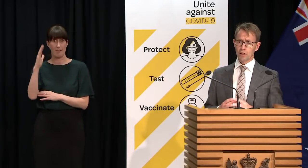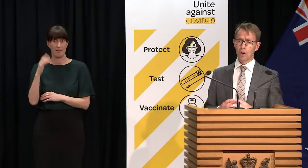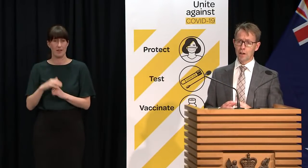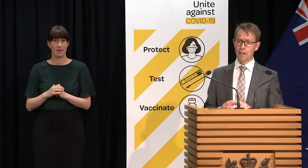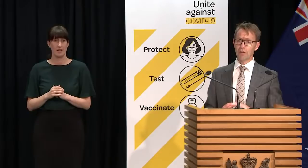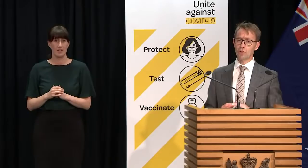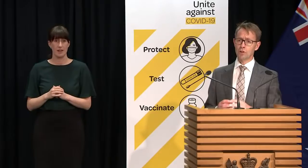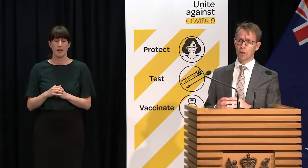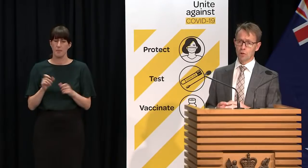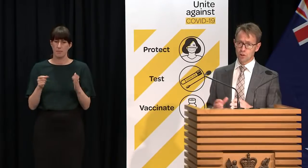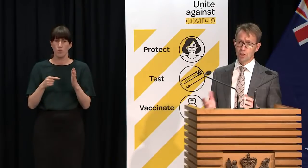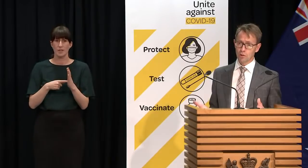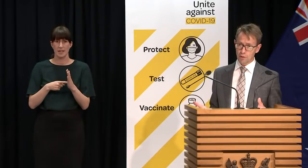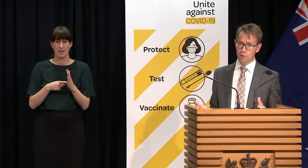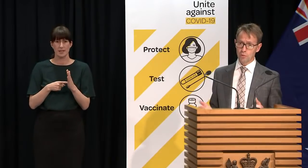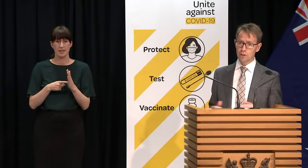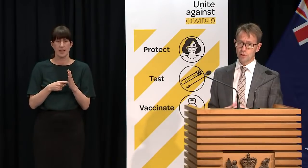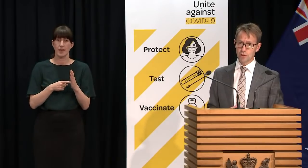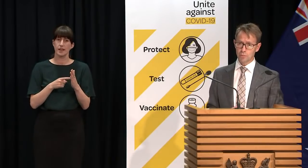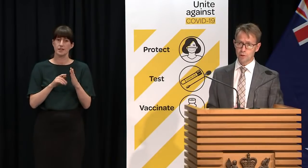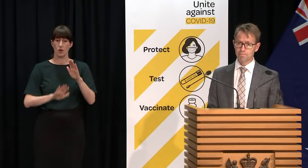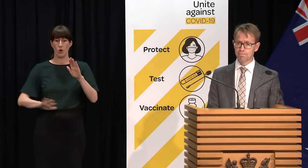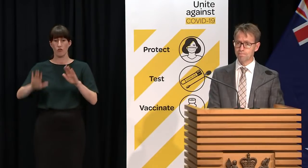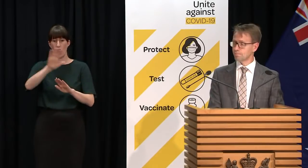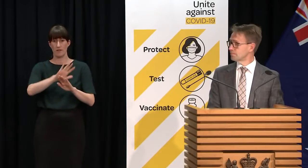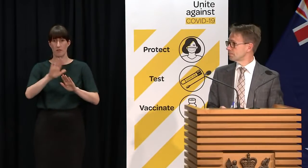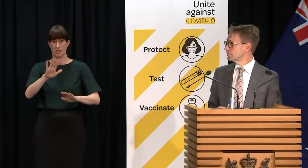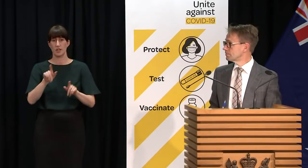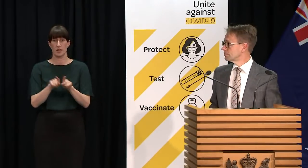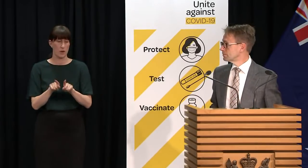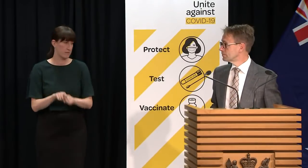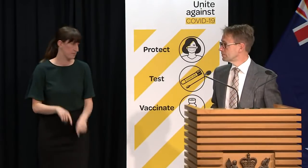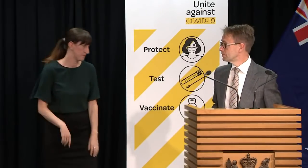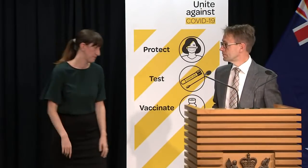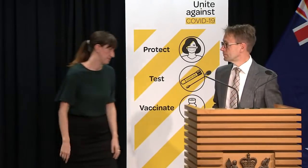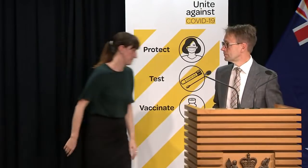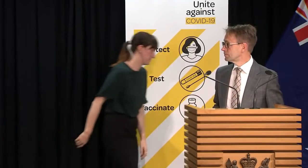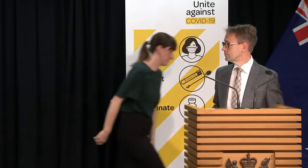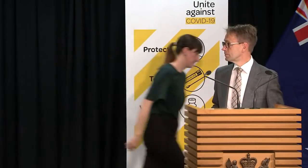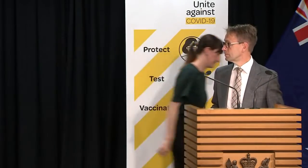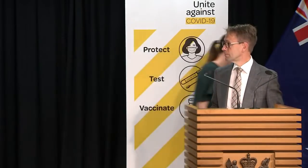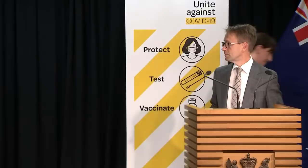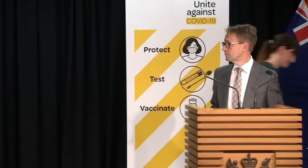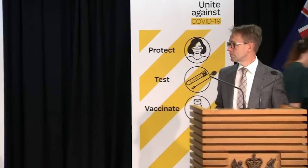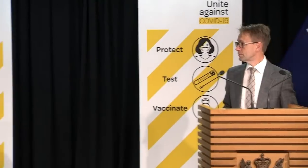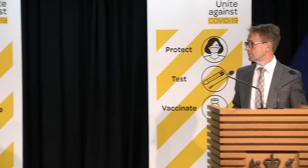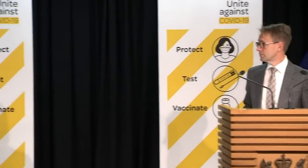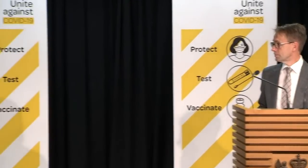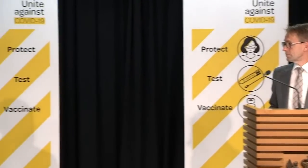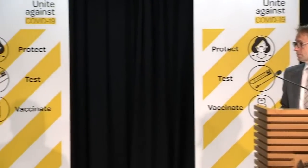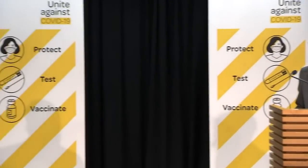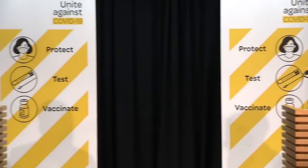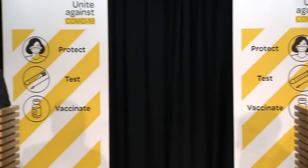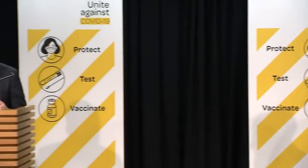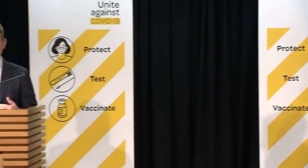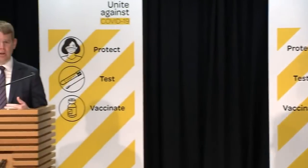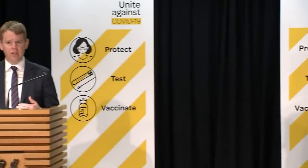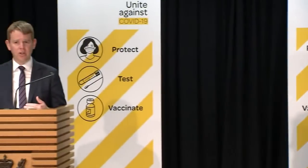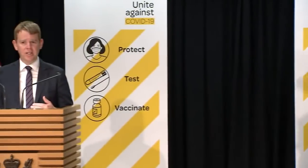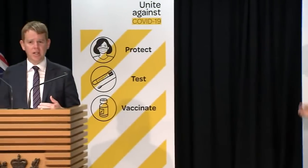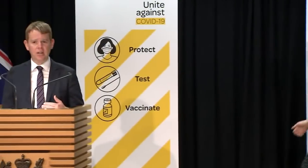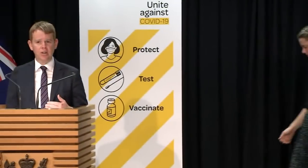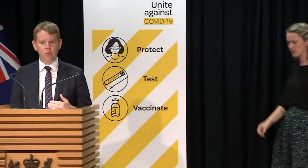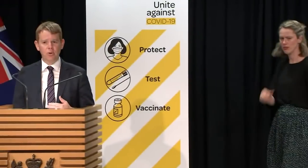important we get high coverage across geographical regions as well. If I could just add, when we're talking about 90%, that would give us one of the highest vaccination rates